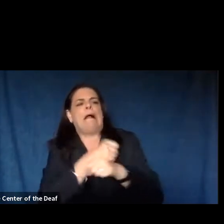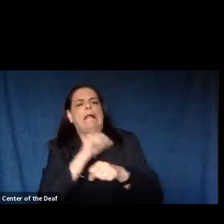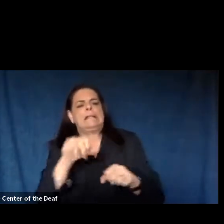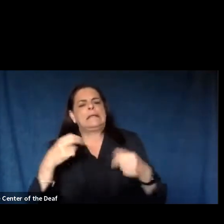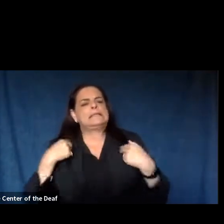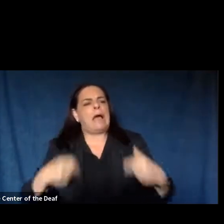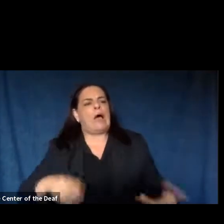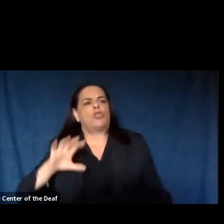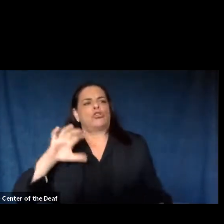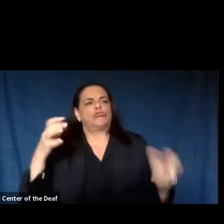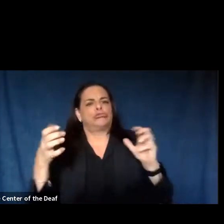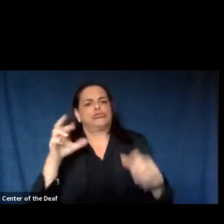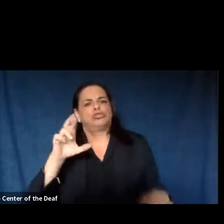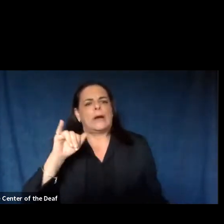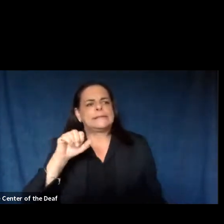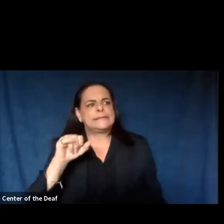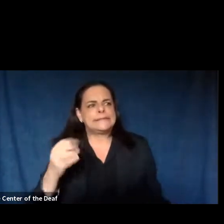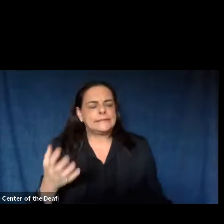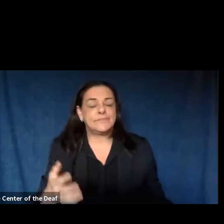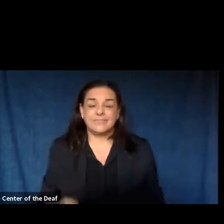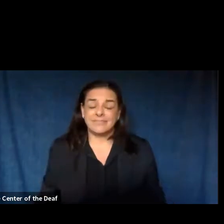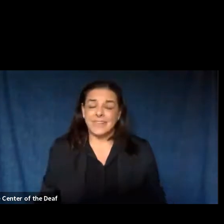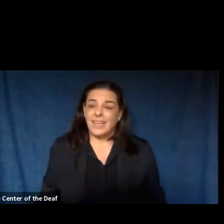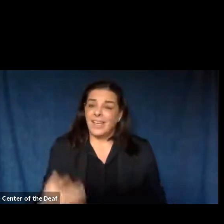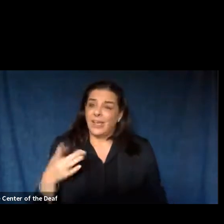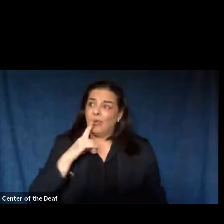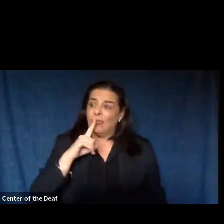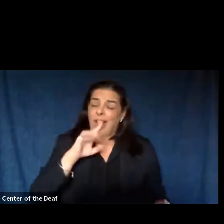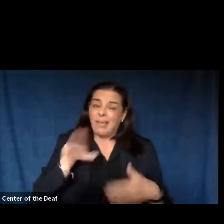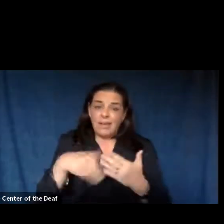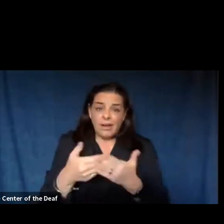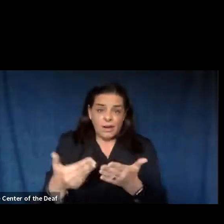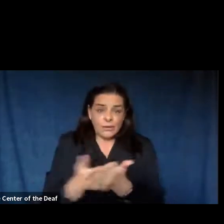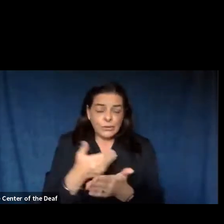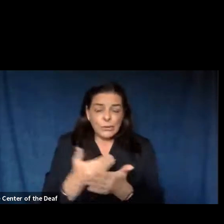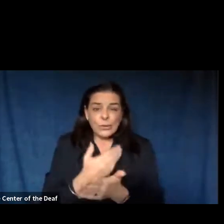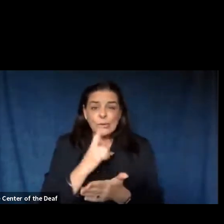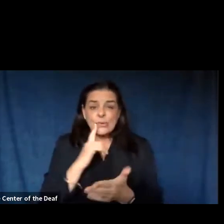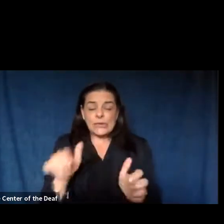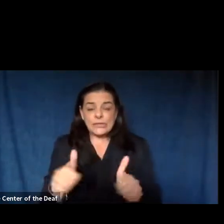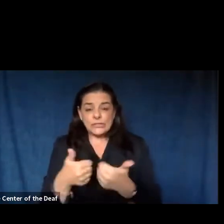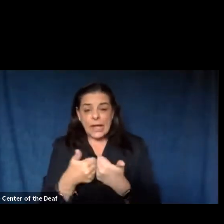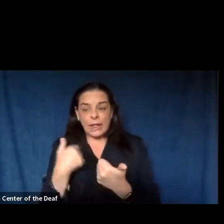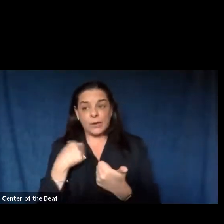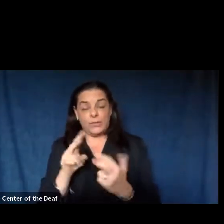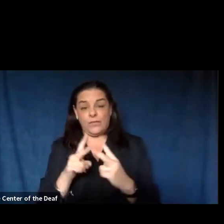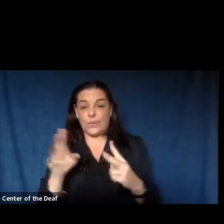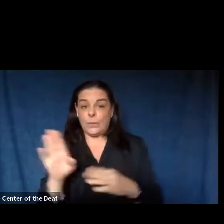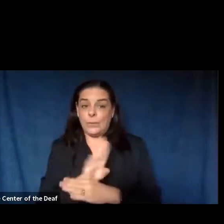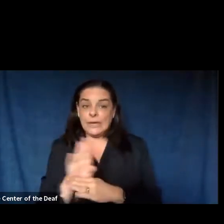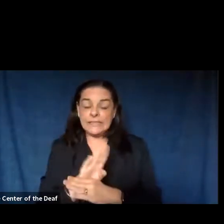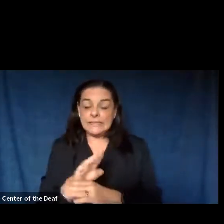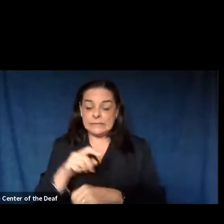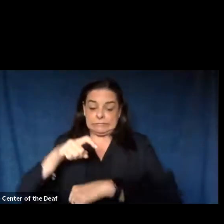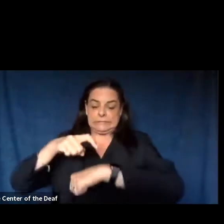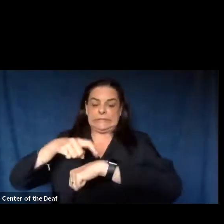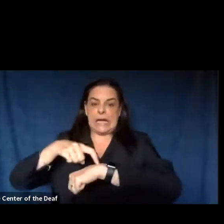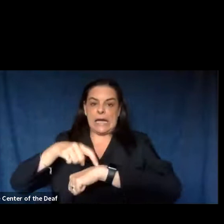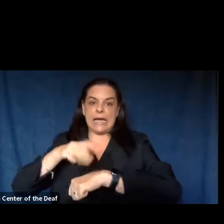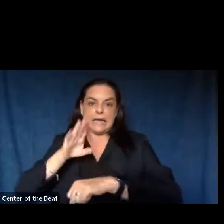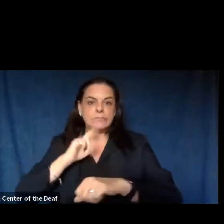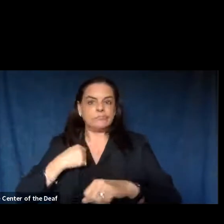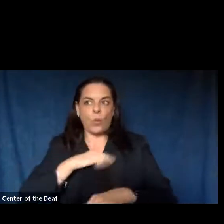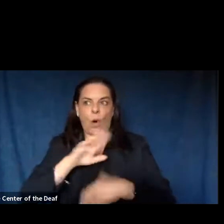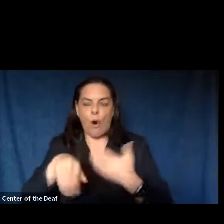crisis? You know, it's all new and challenging. We're really busy. Time is one of those frustrations that I bet we all